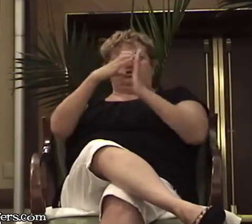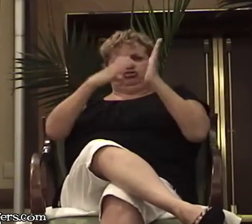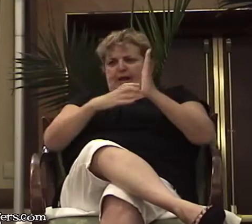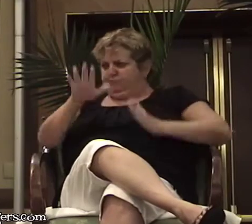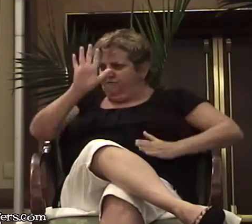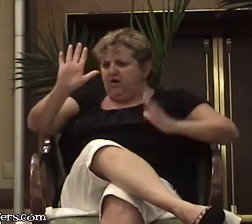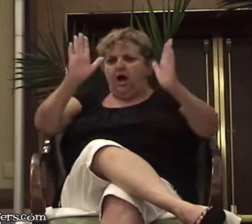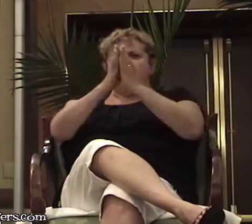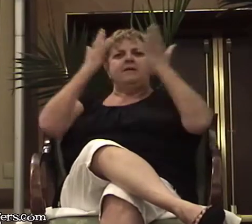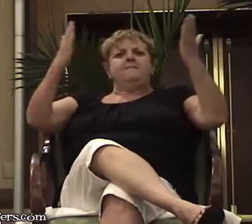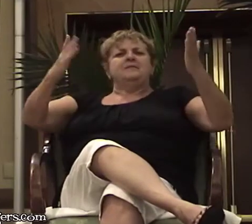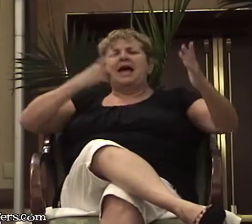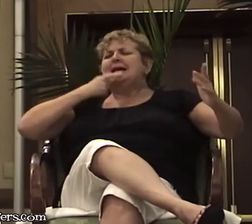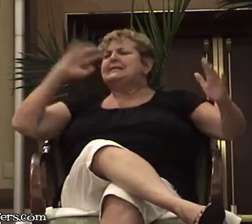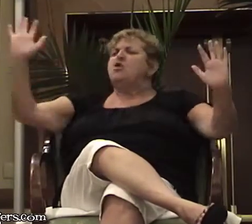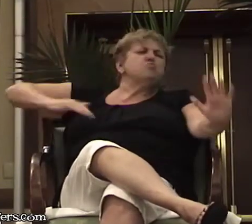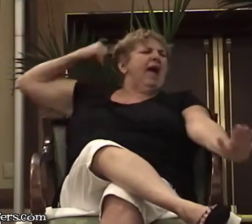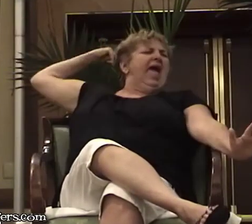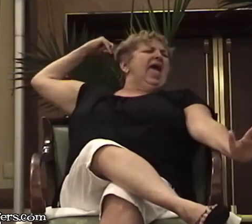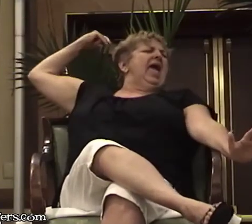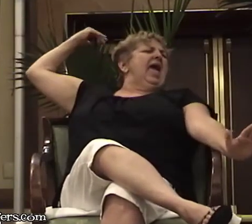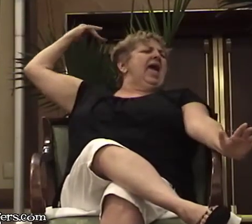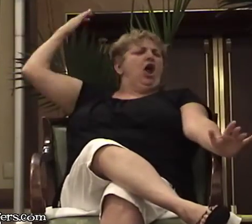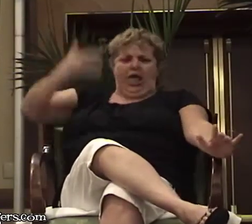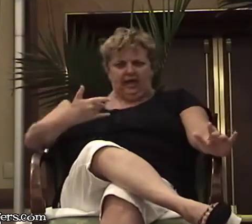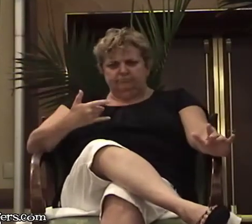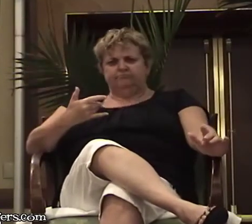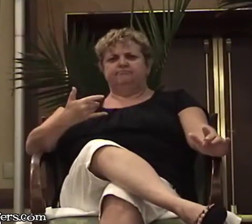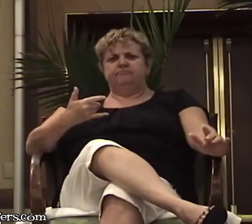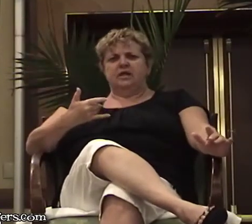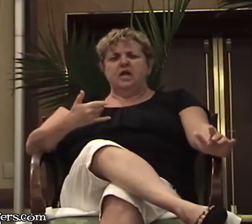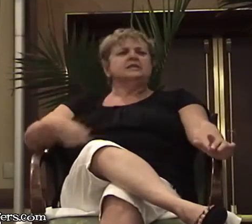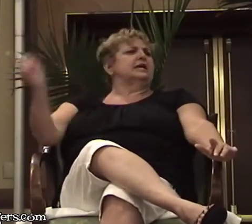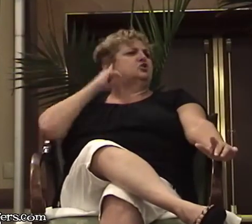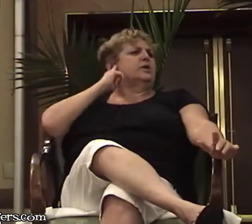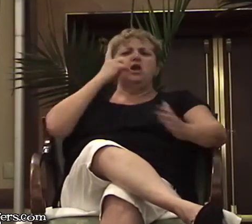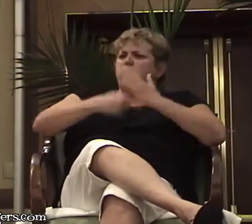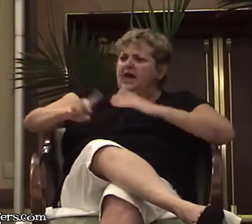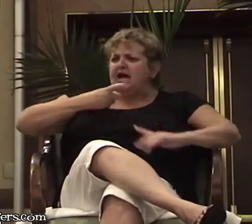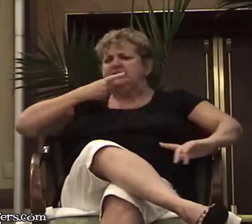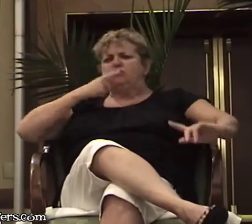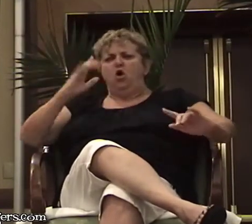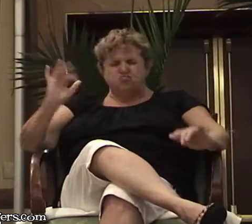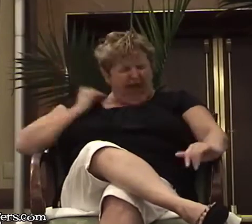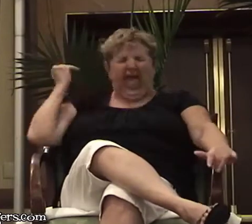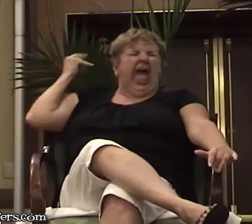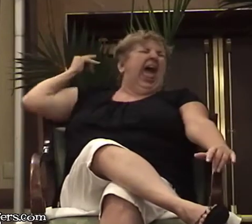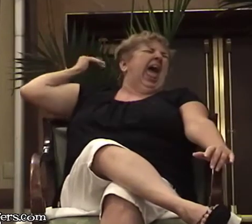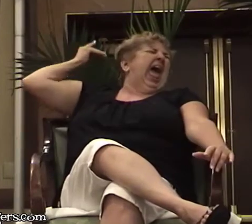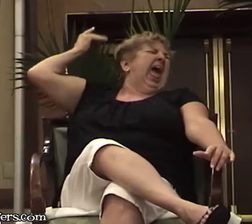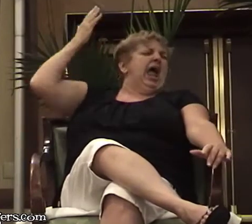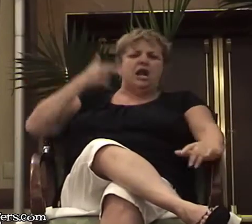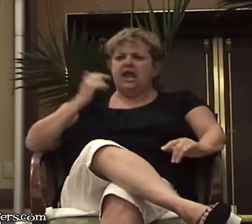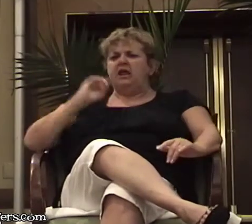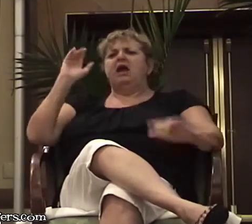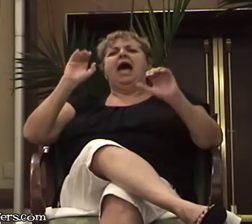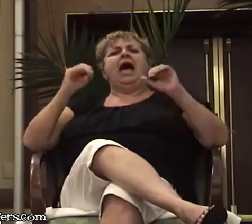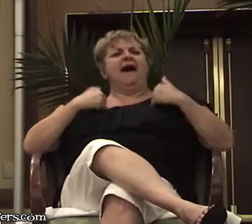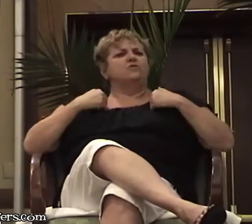And I said, rarely! Did you hear what I said? I said, rarely have we seen a person